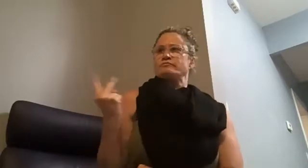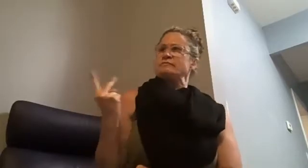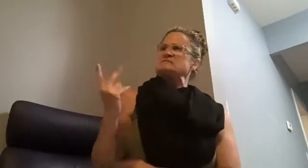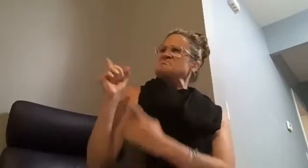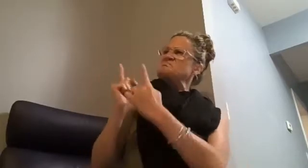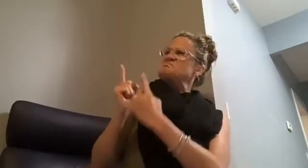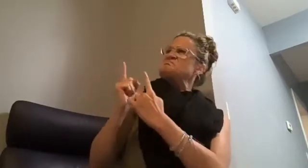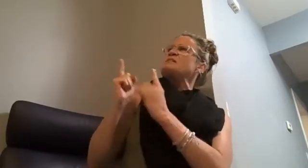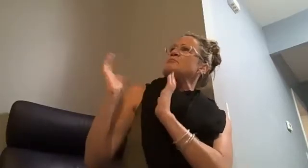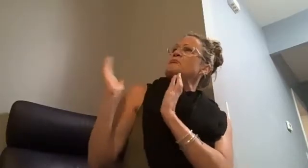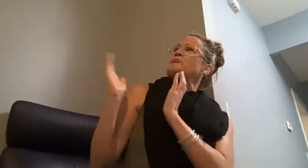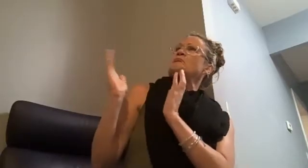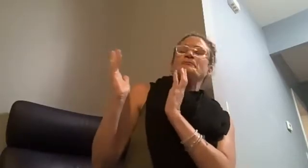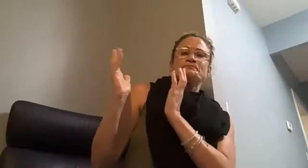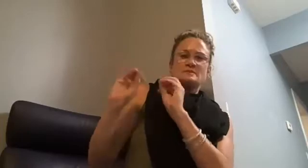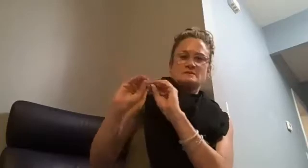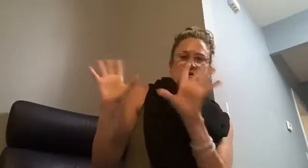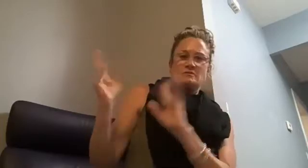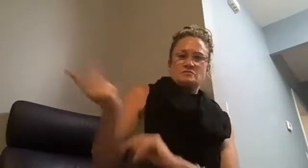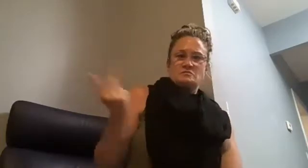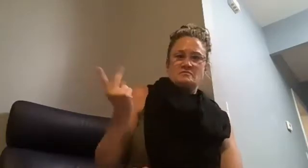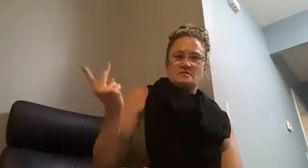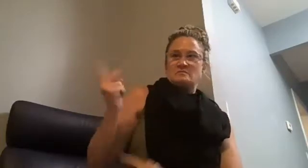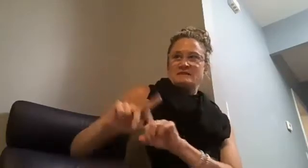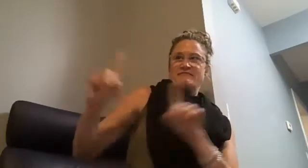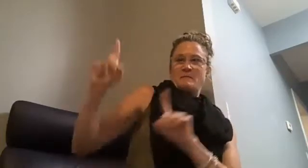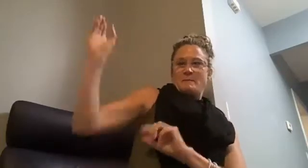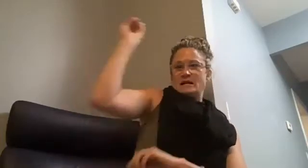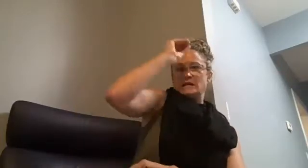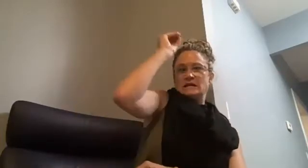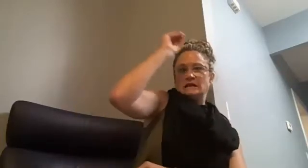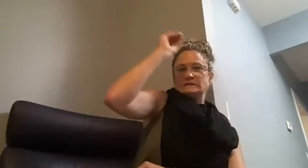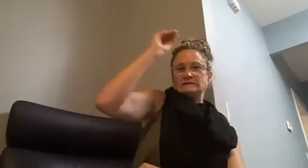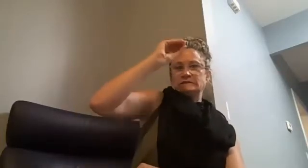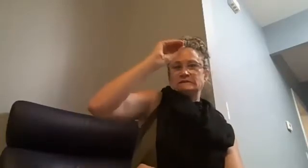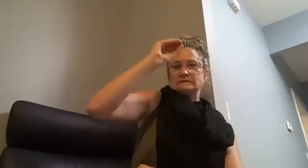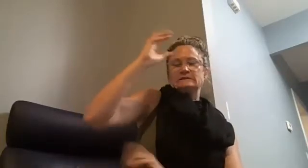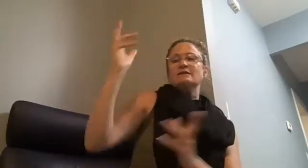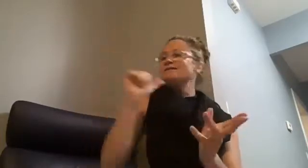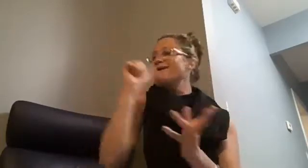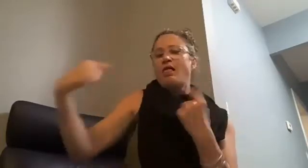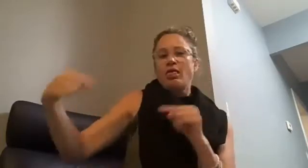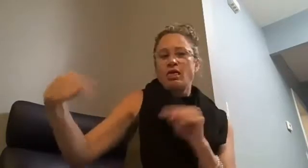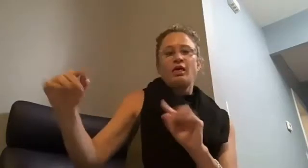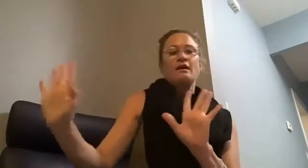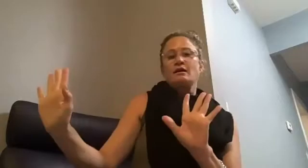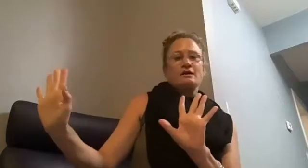were talking about it, it became clear that both him and I had different opinions on the matter. Not in any really argumentative way. I've never actually had an argument with